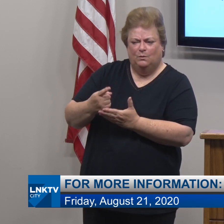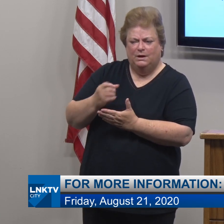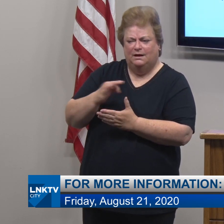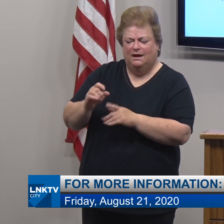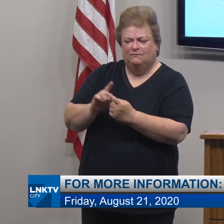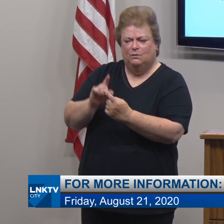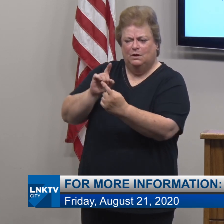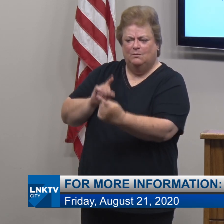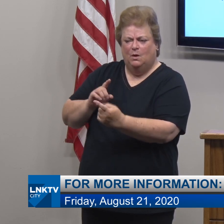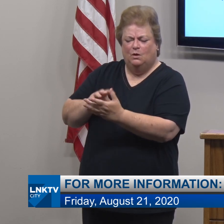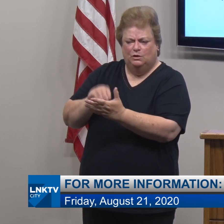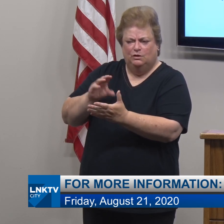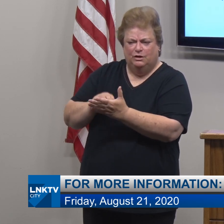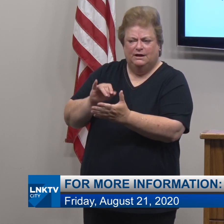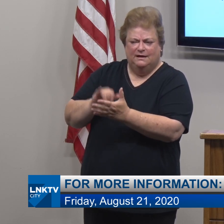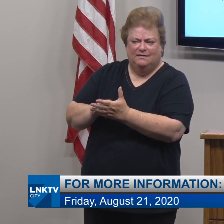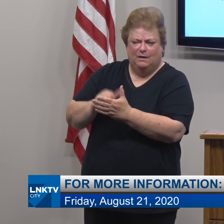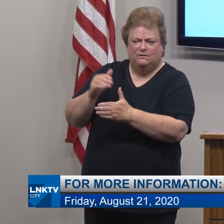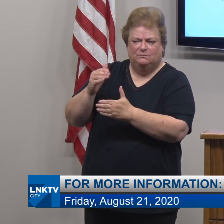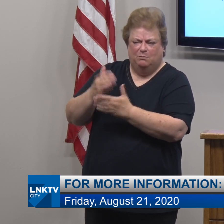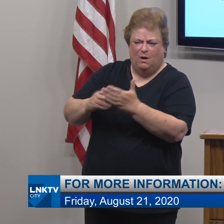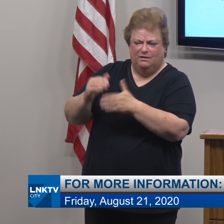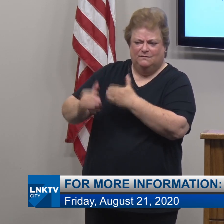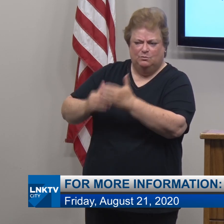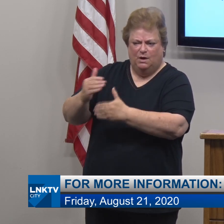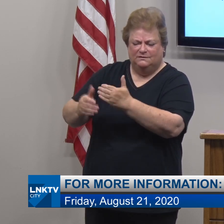process that they're using.